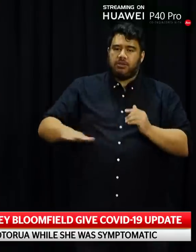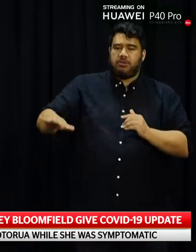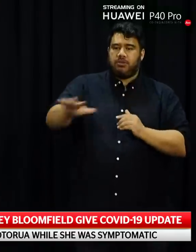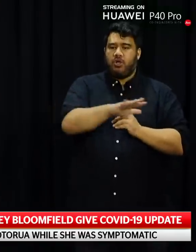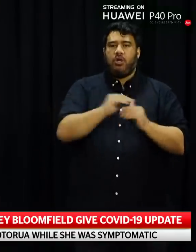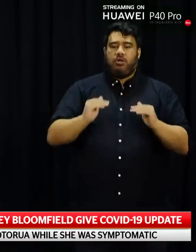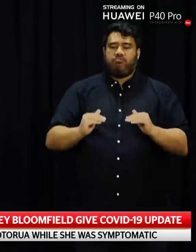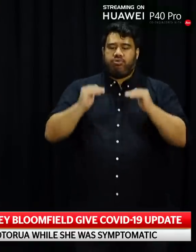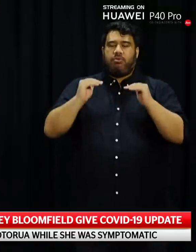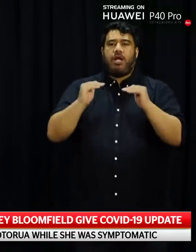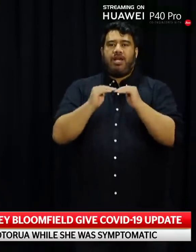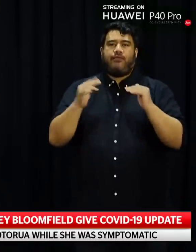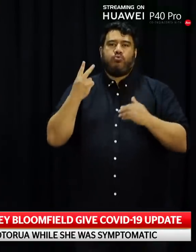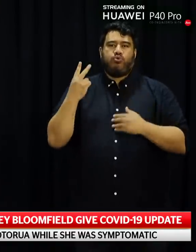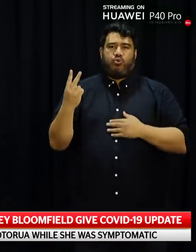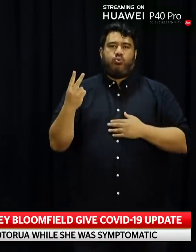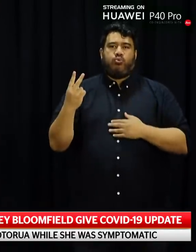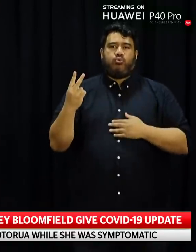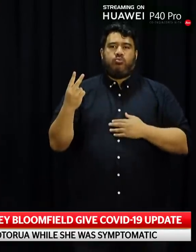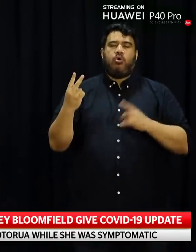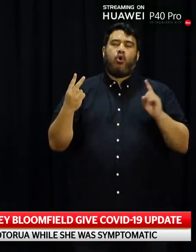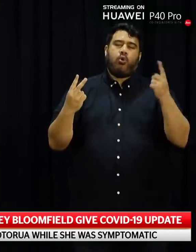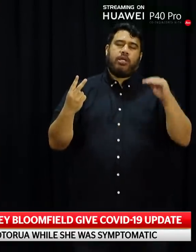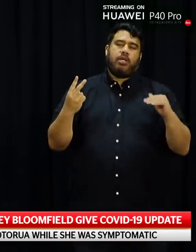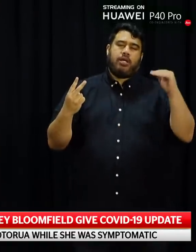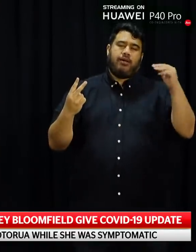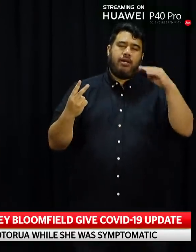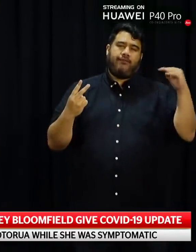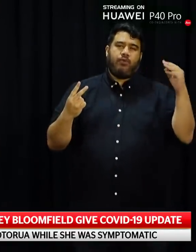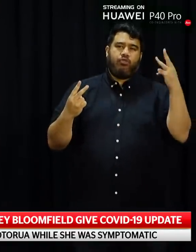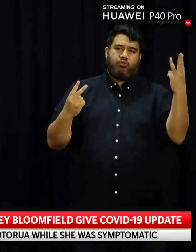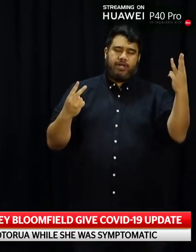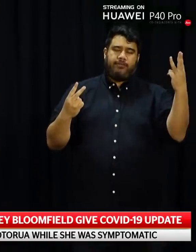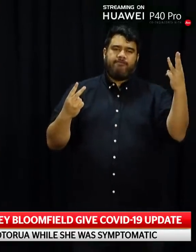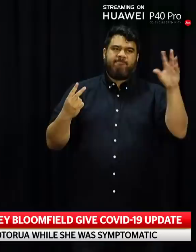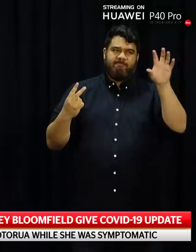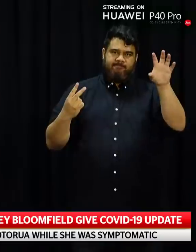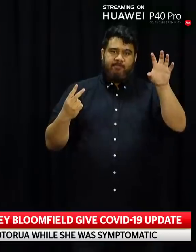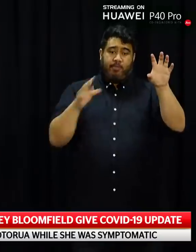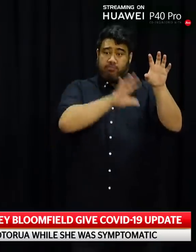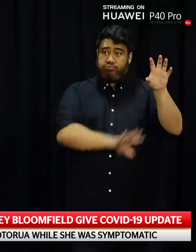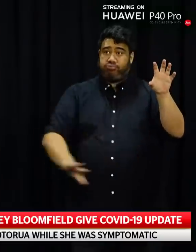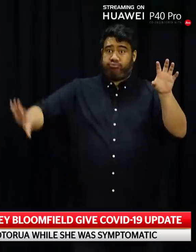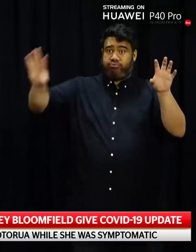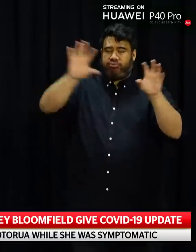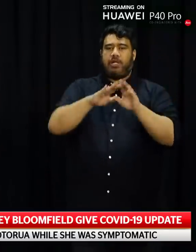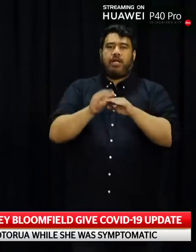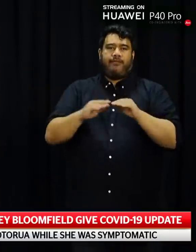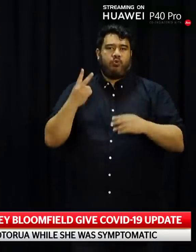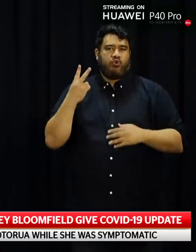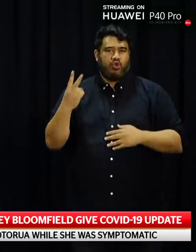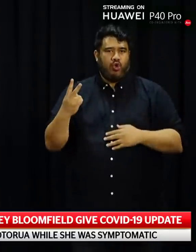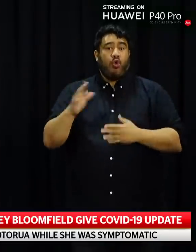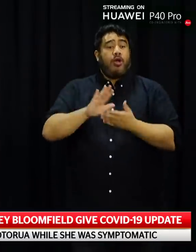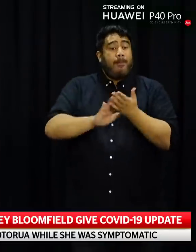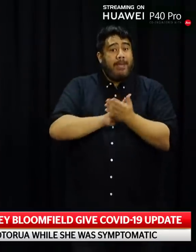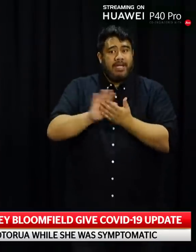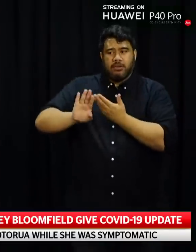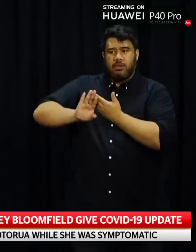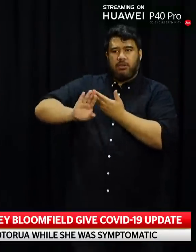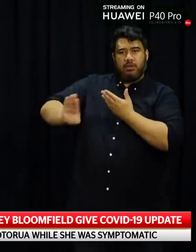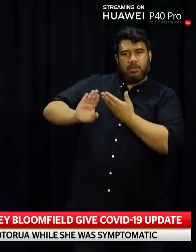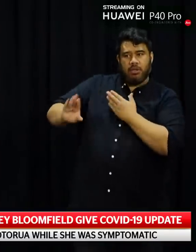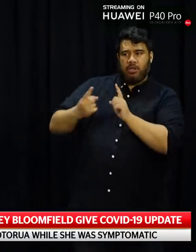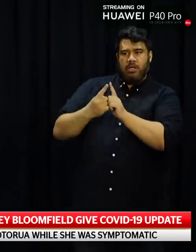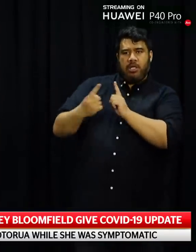2. And that is that, of course, everyone across the country outside of Auckland, we're asking for social distancing, we're asking for those limits